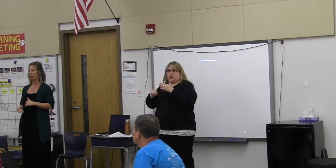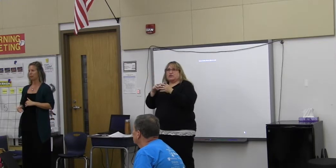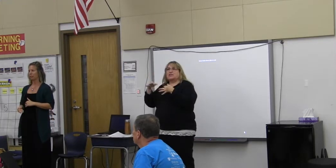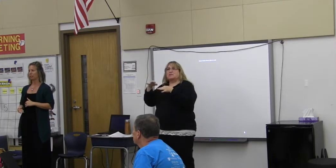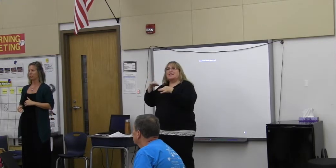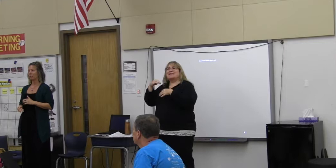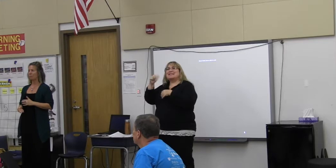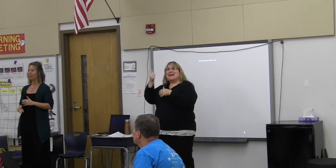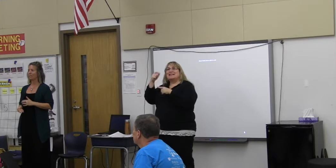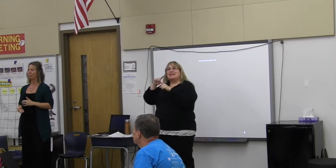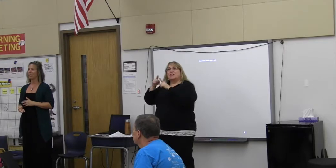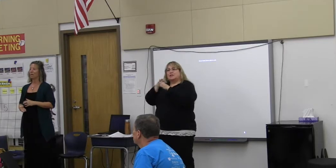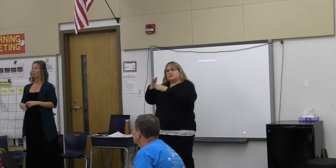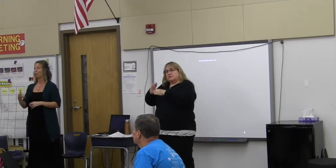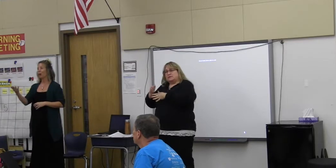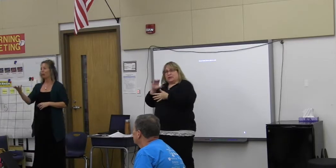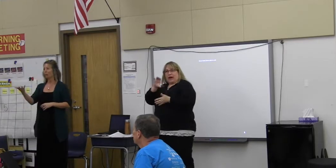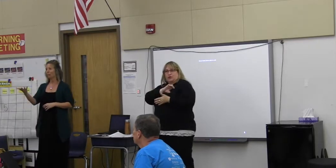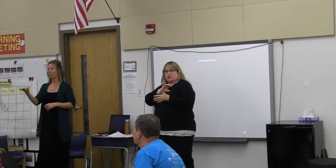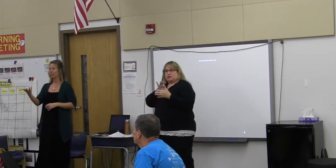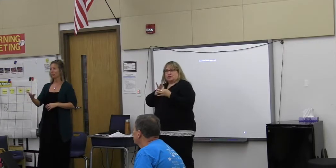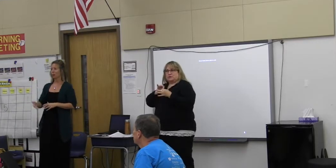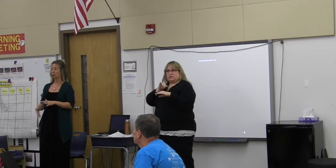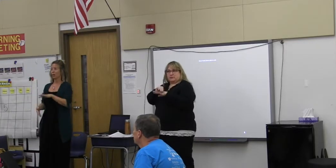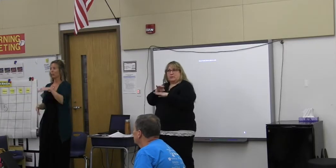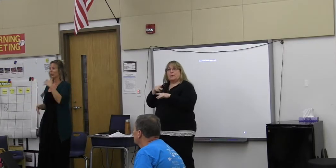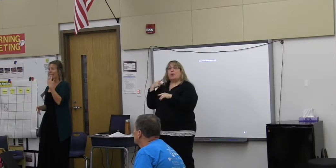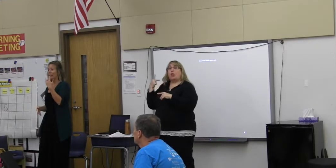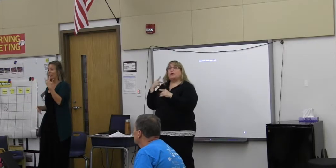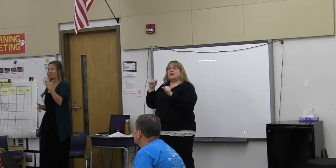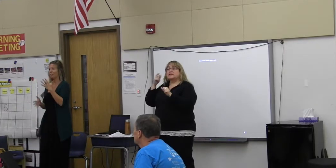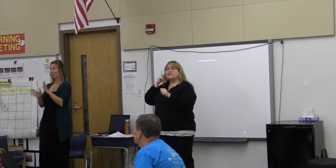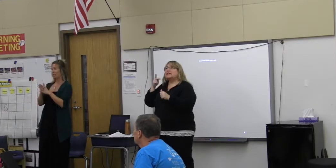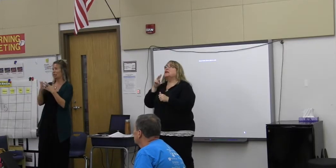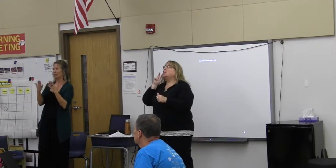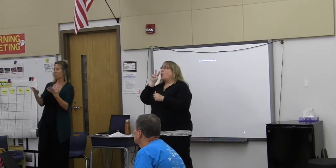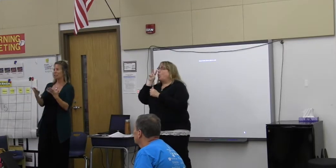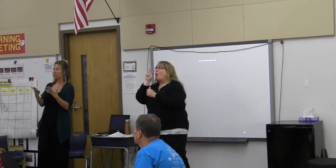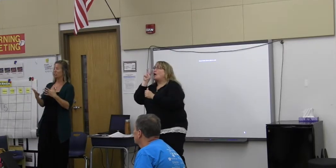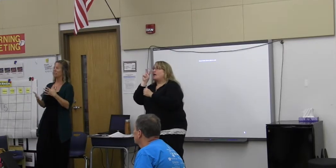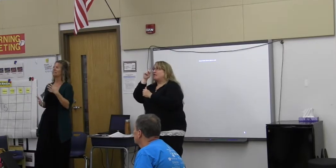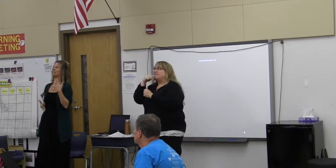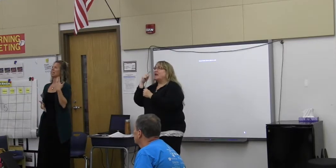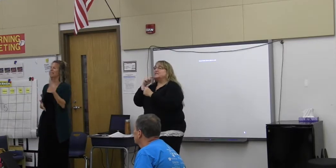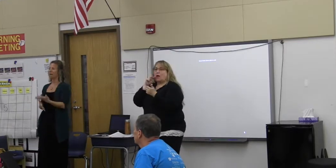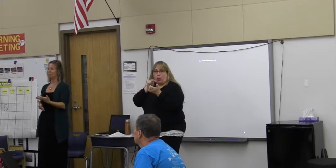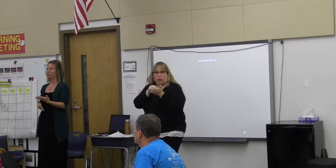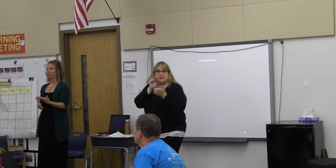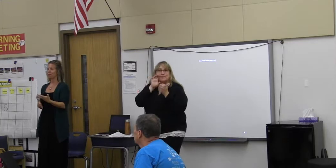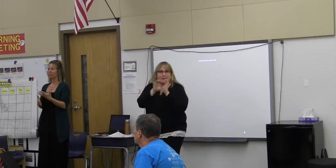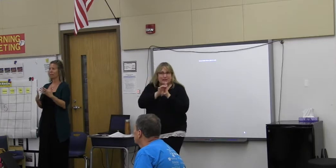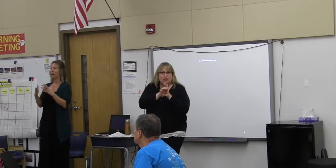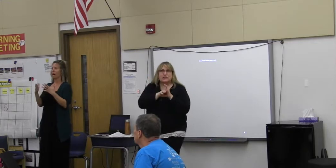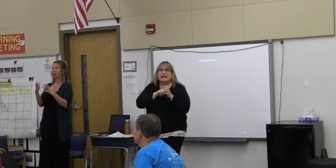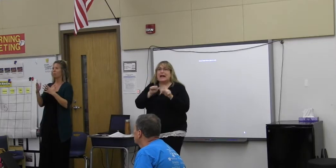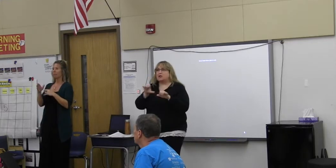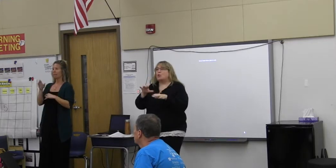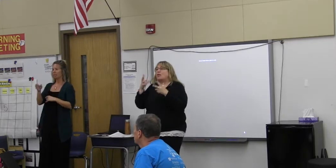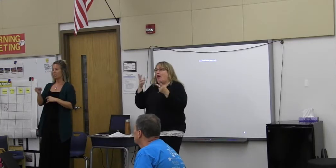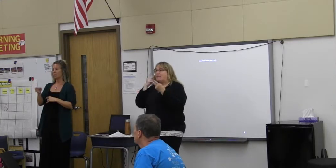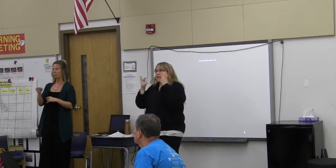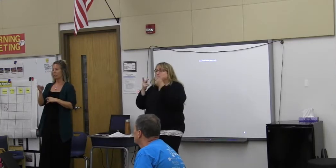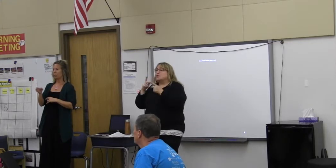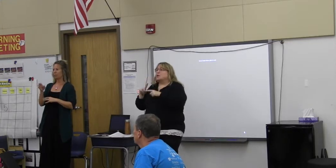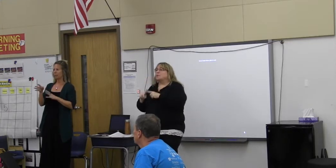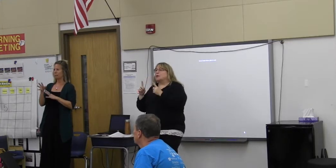different characteristics impact him. But Polly, you can see, who's looking at faces, he looks at pictures, he does a lot visually. But